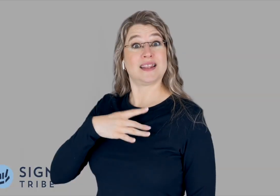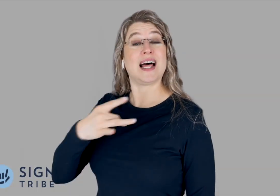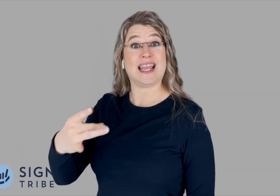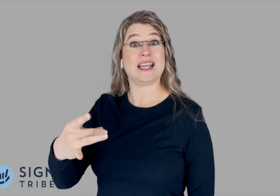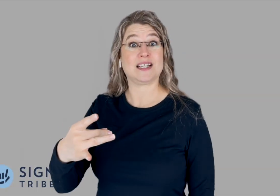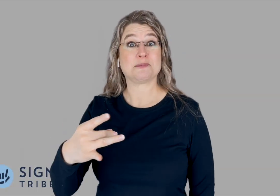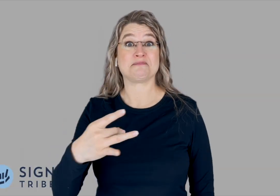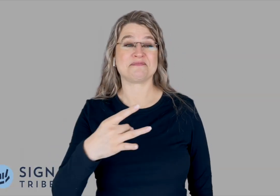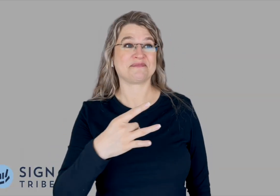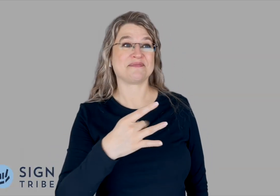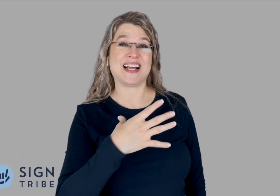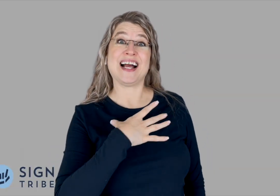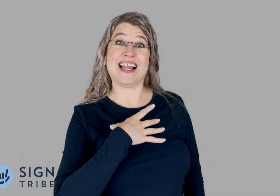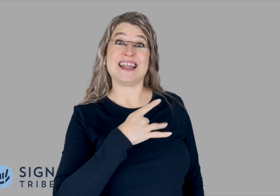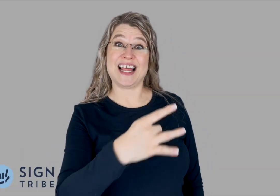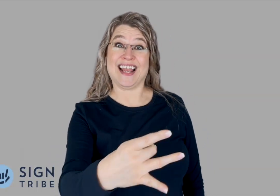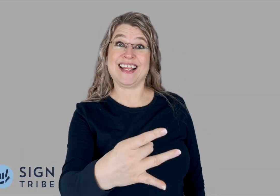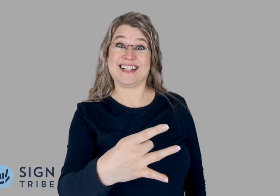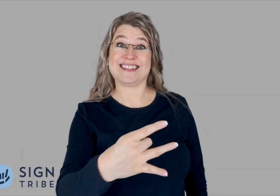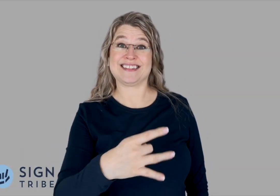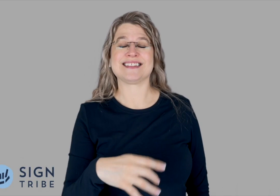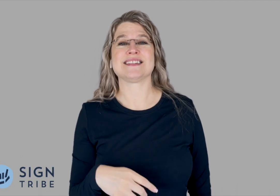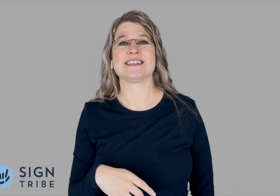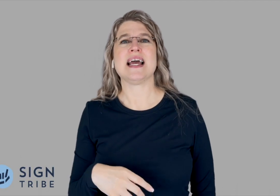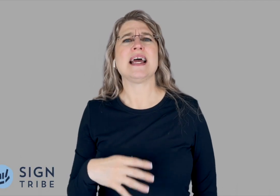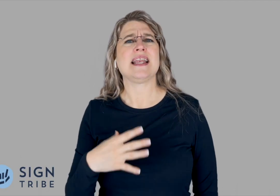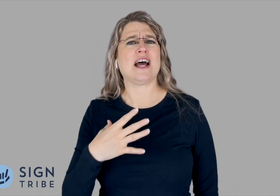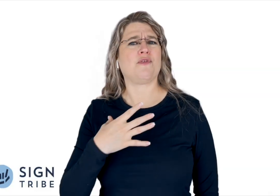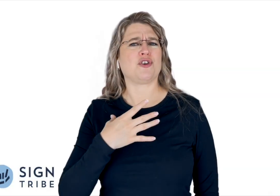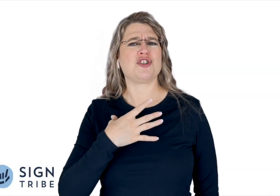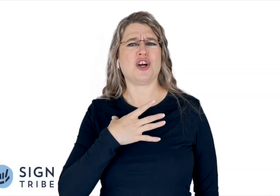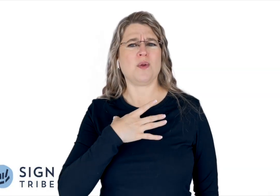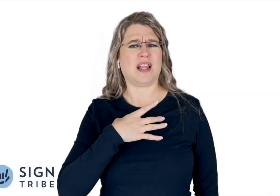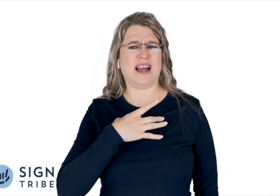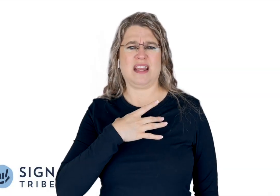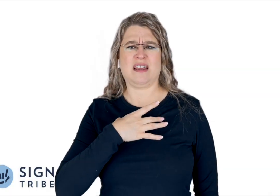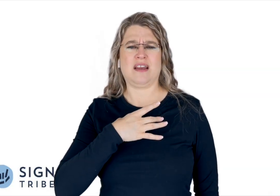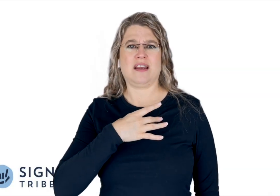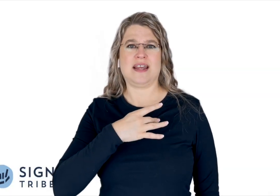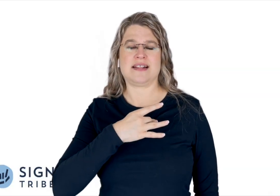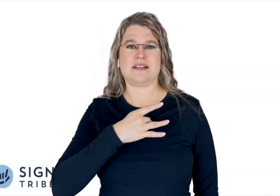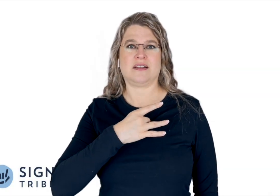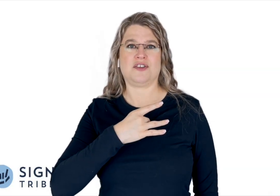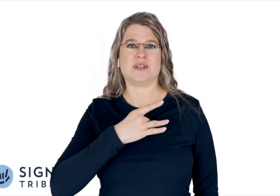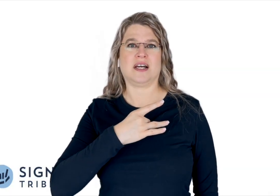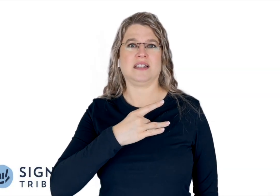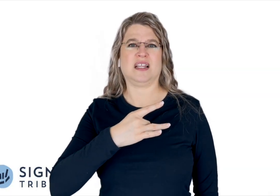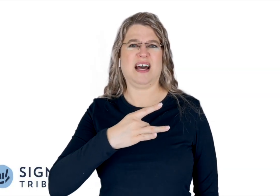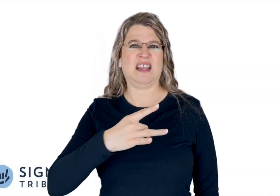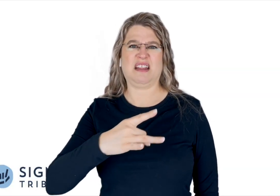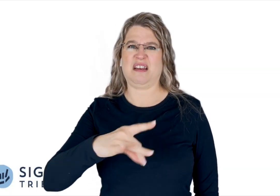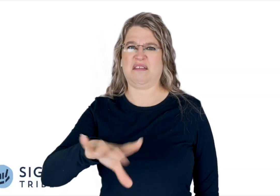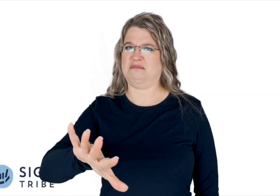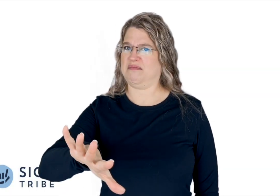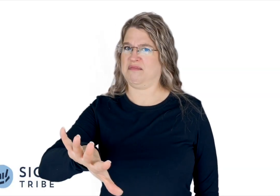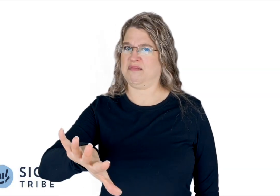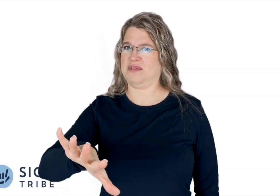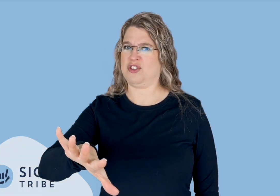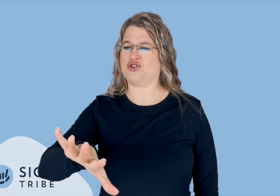Like. Like. Now for don't like, it's you sound like and then drop